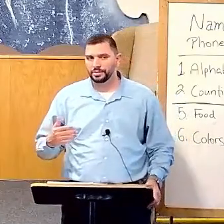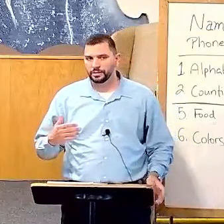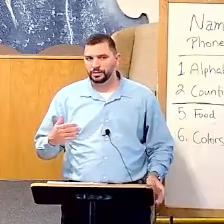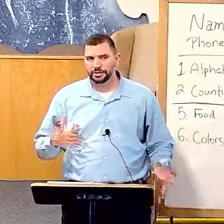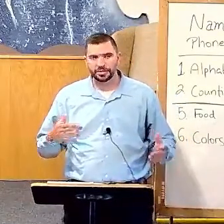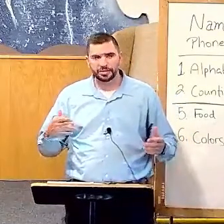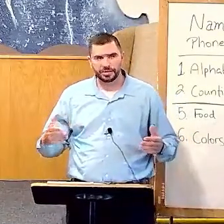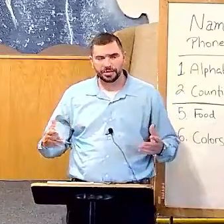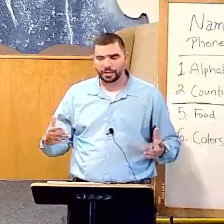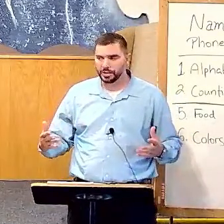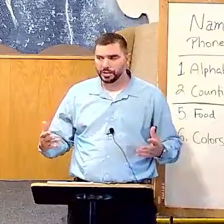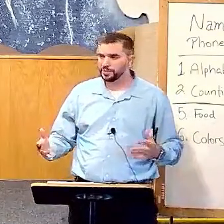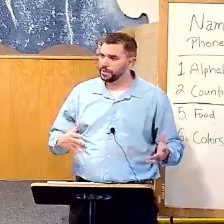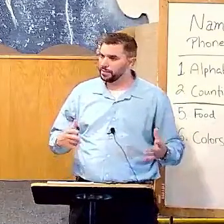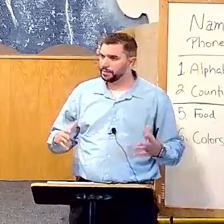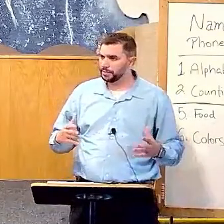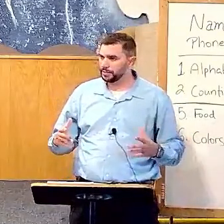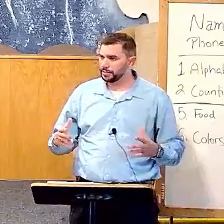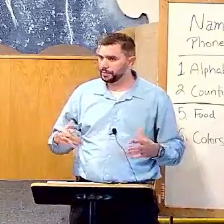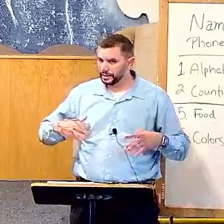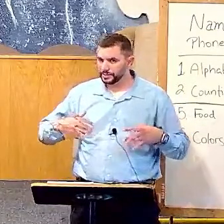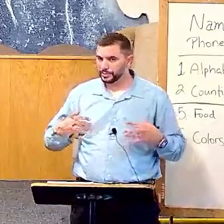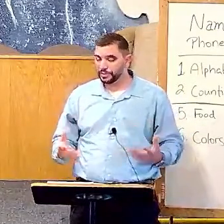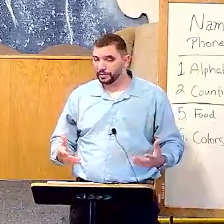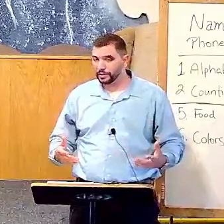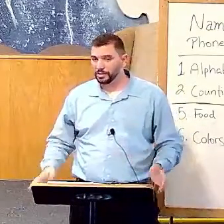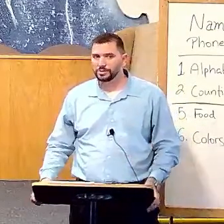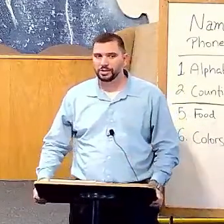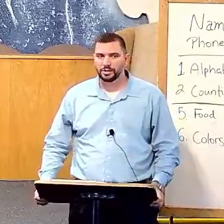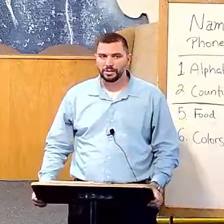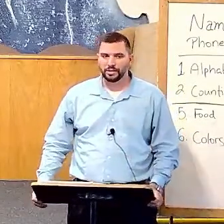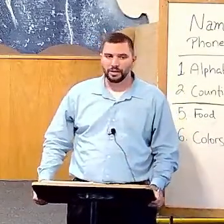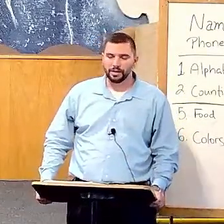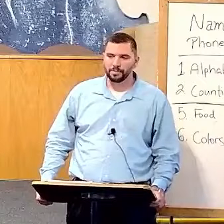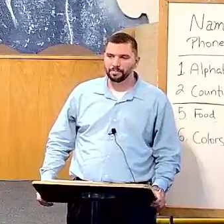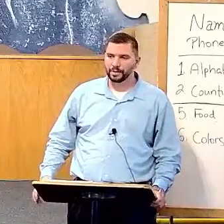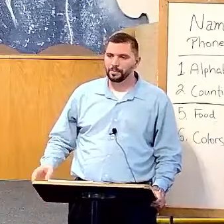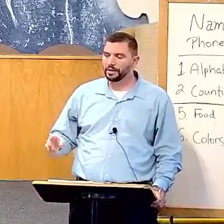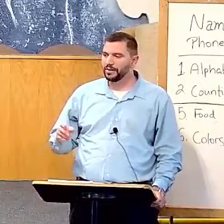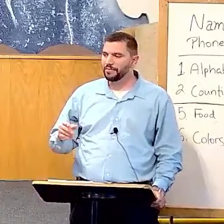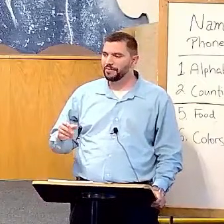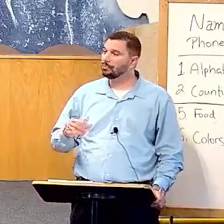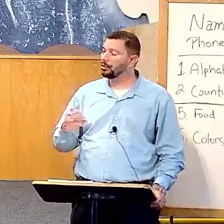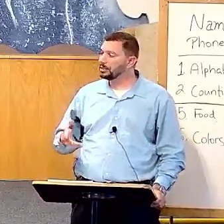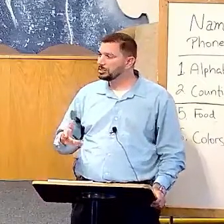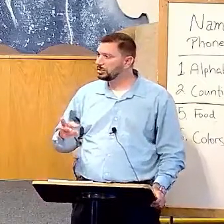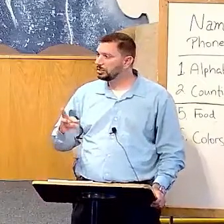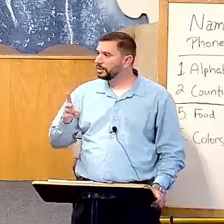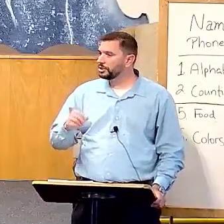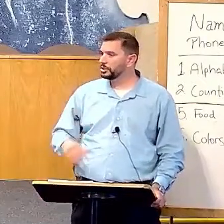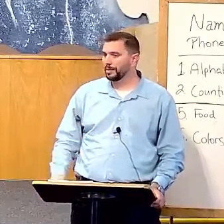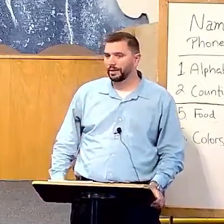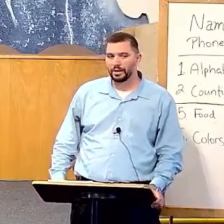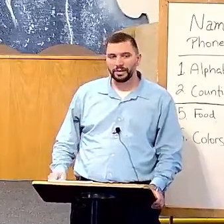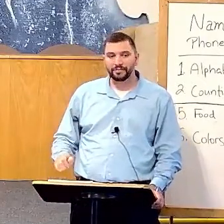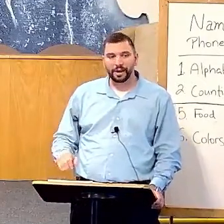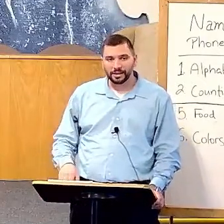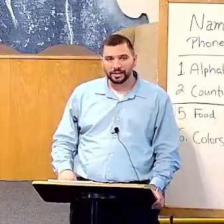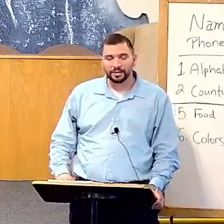colors, distinct colors for other, like specific colors. But if you don't know it, just spell it out. Like violet,